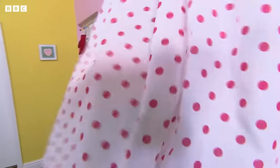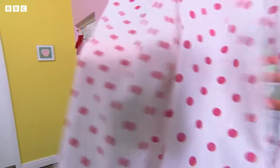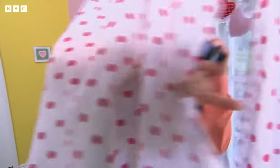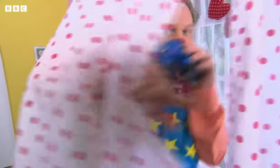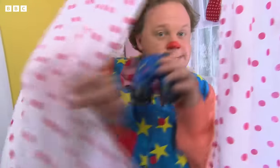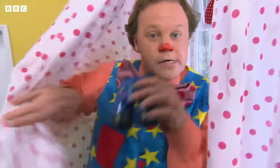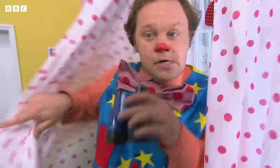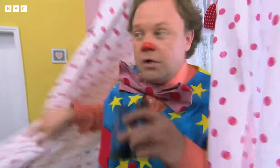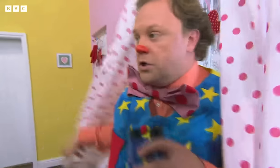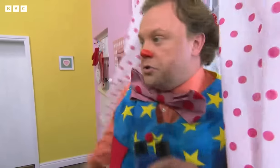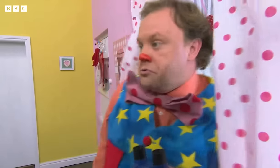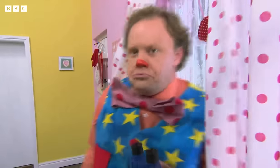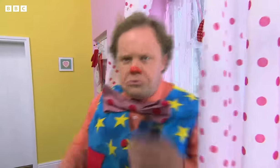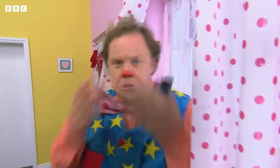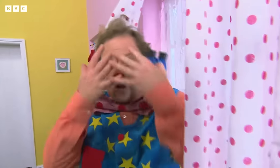Tigers?